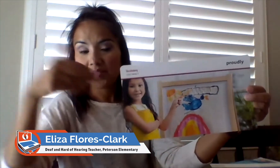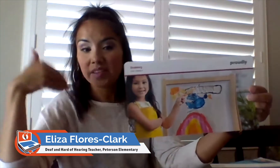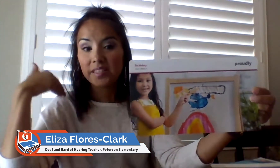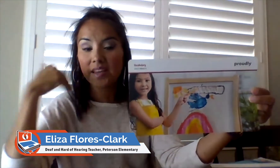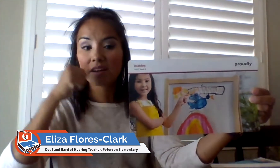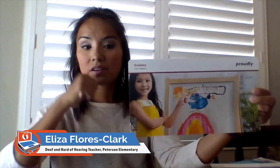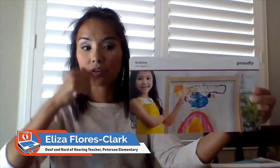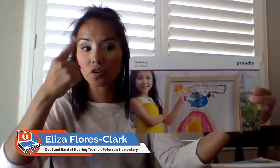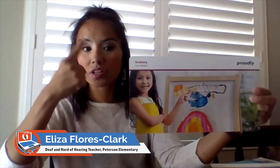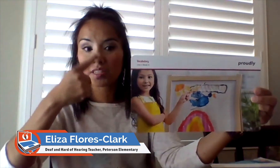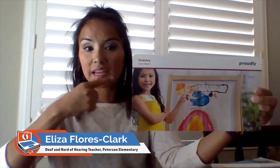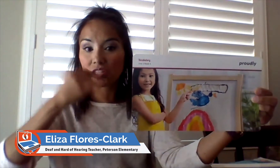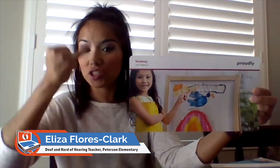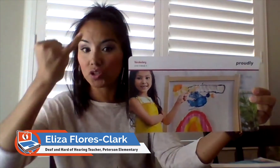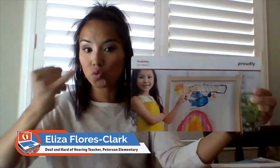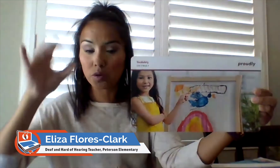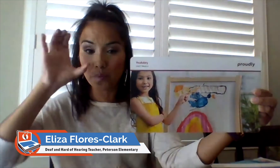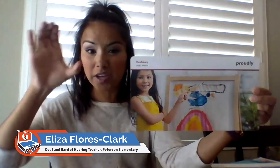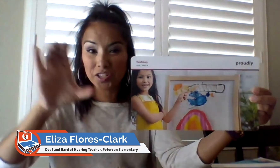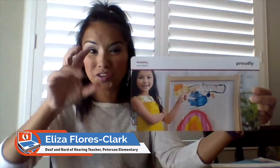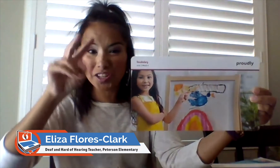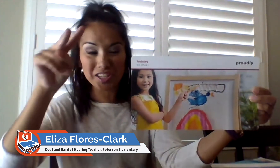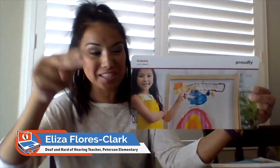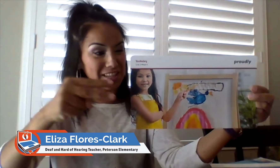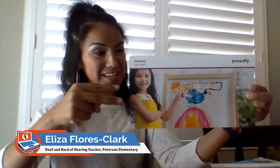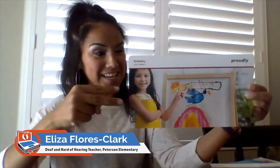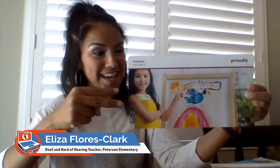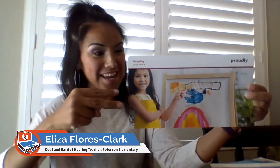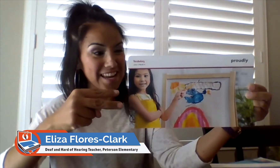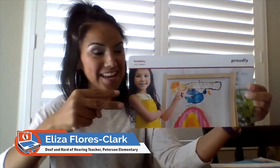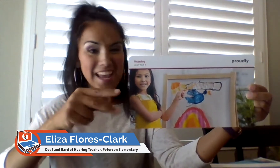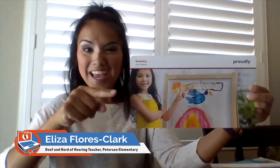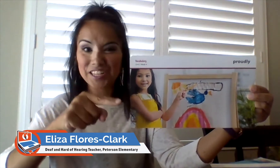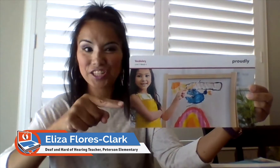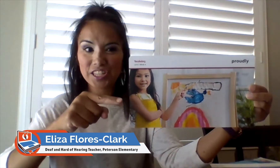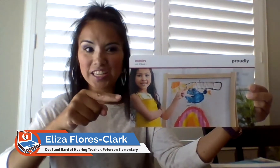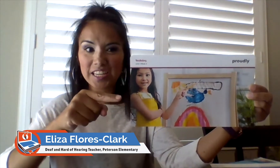This young girl looks like she just drew a picture and she's looking at it and she